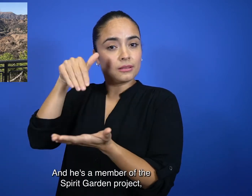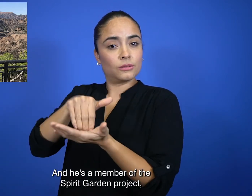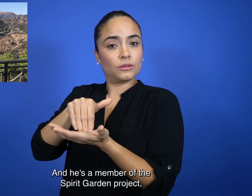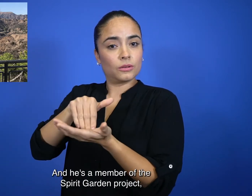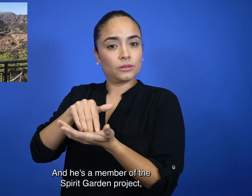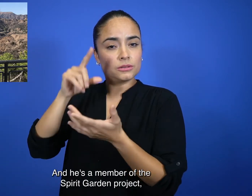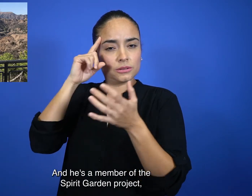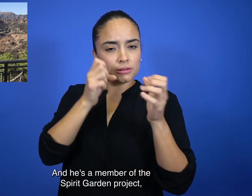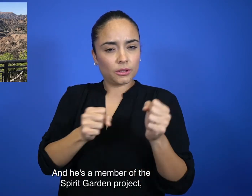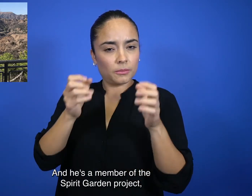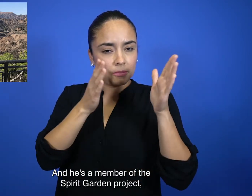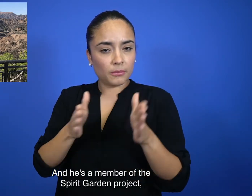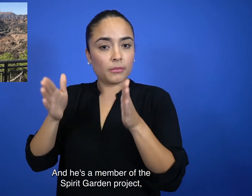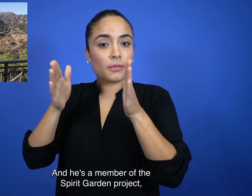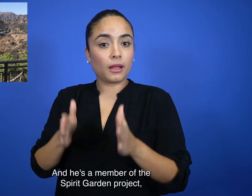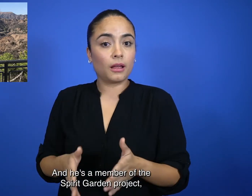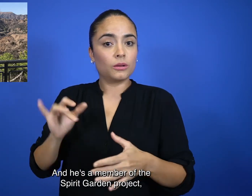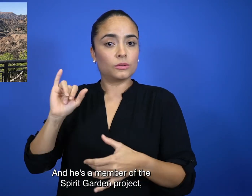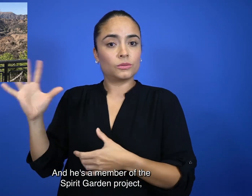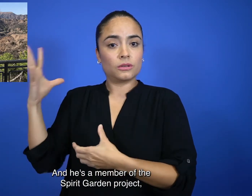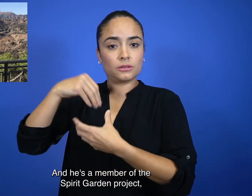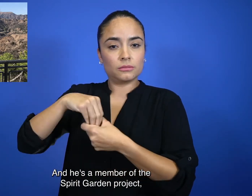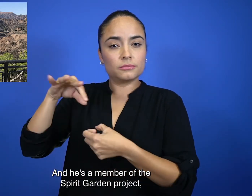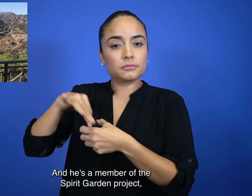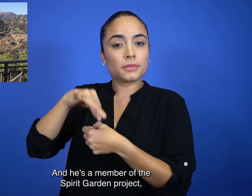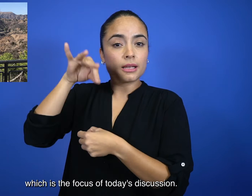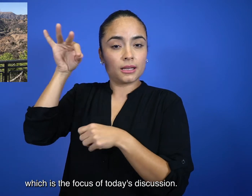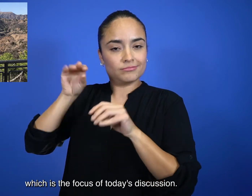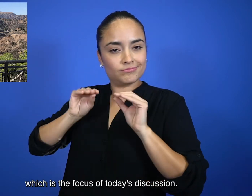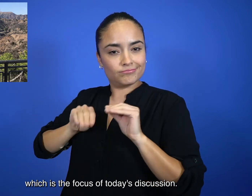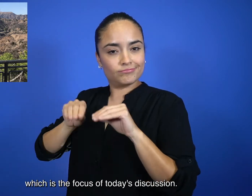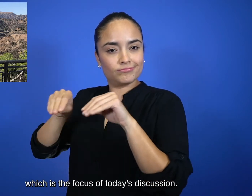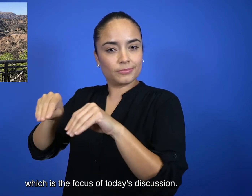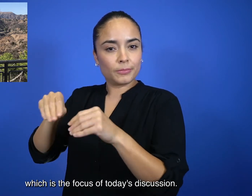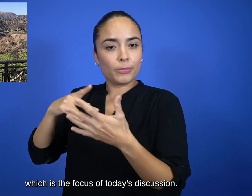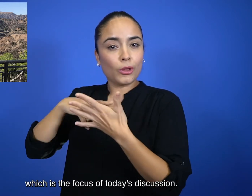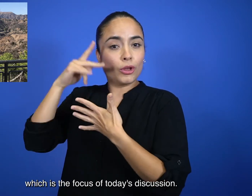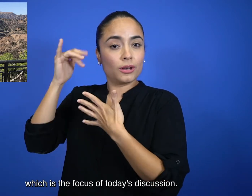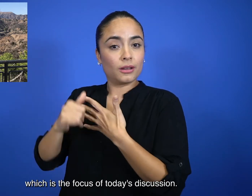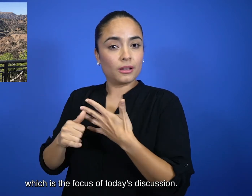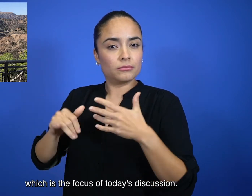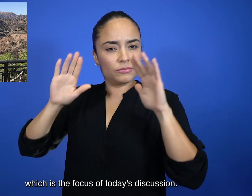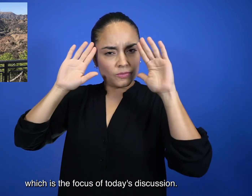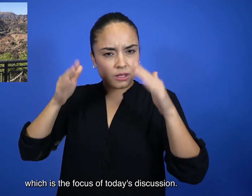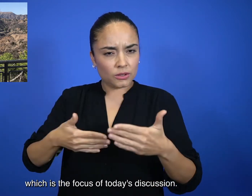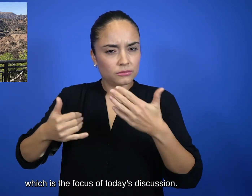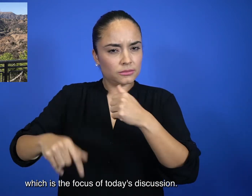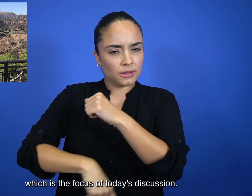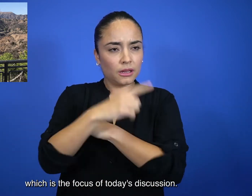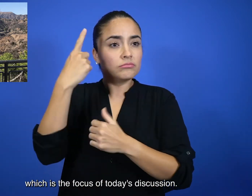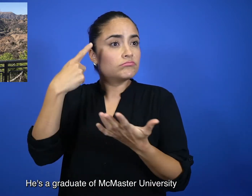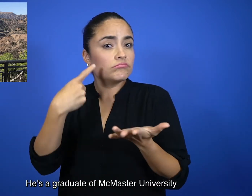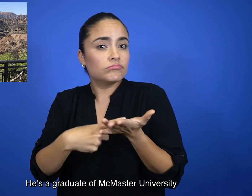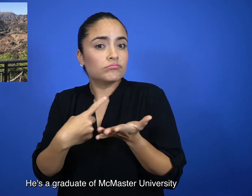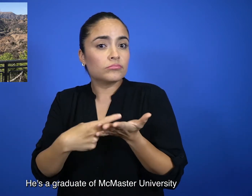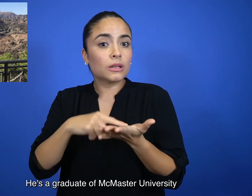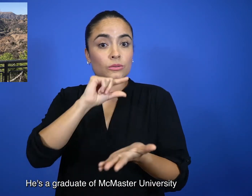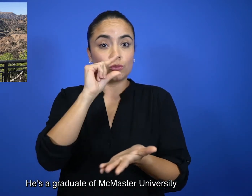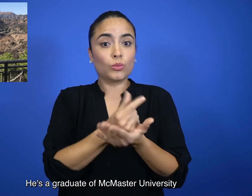he's a member of the Spirit Garden Project, which is the focus of today's discussion. He's a graduate of